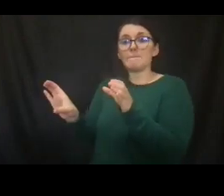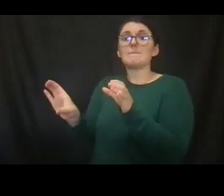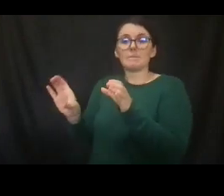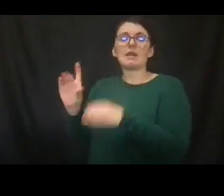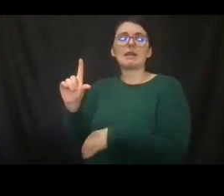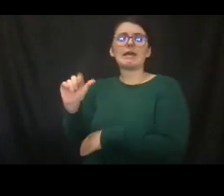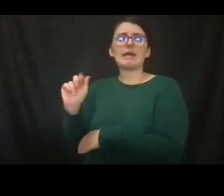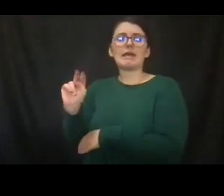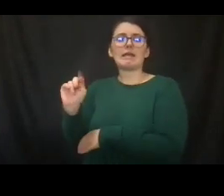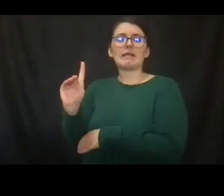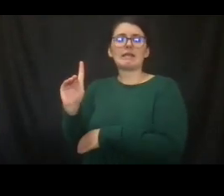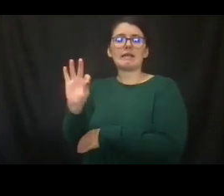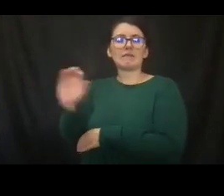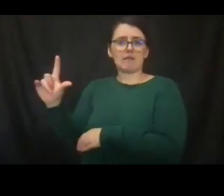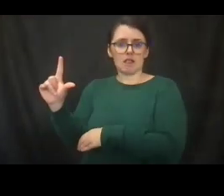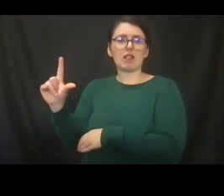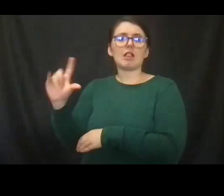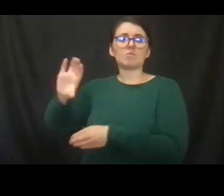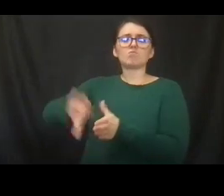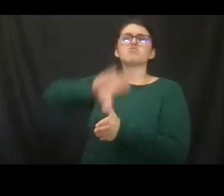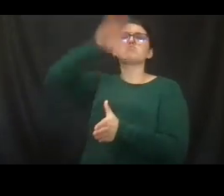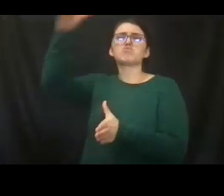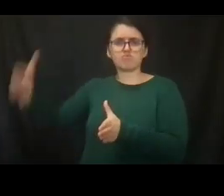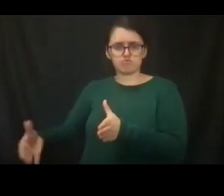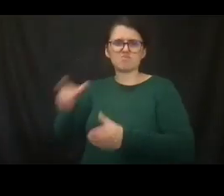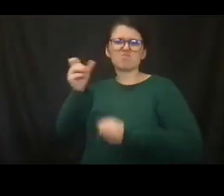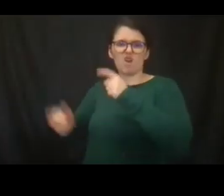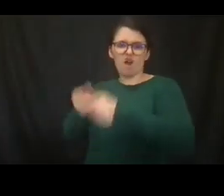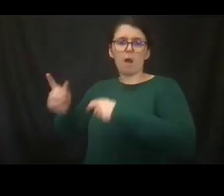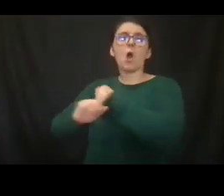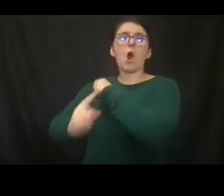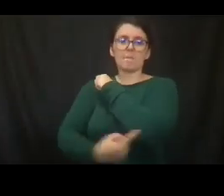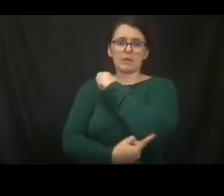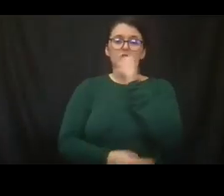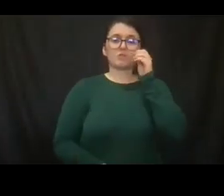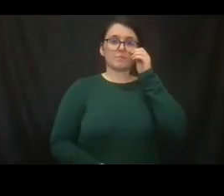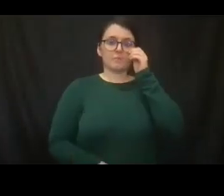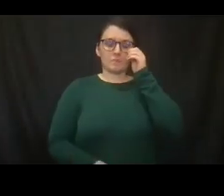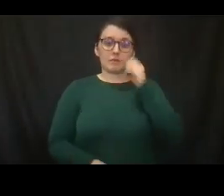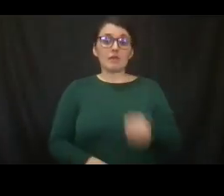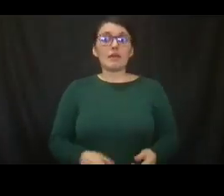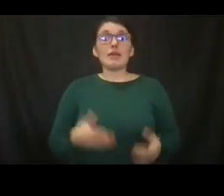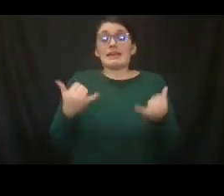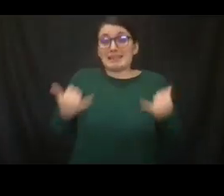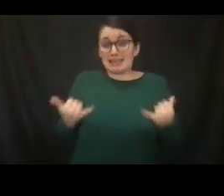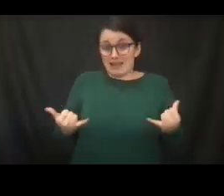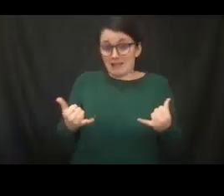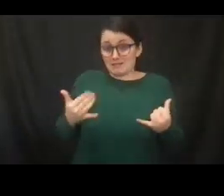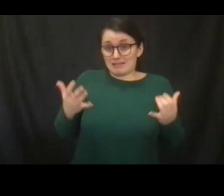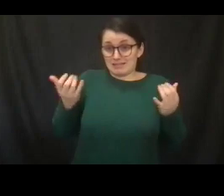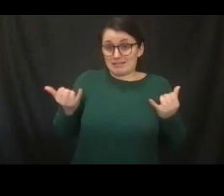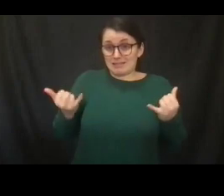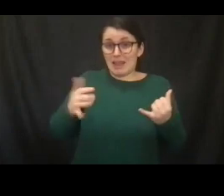happening here at the transfer site are residents and businesses that live in our community